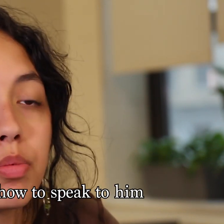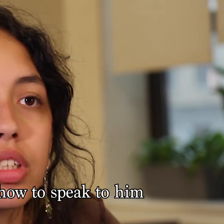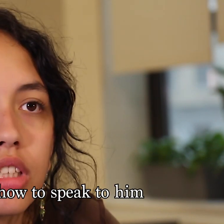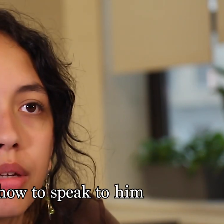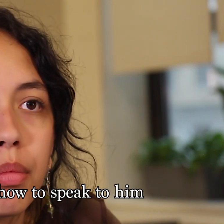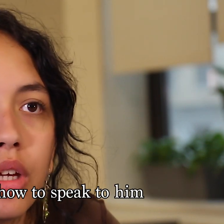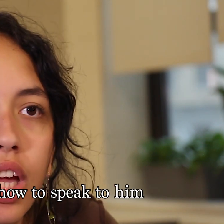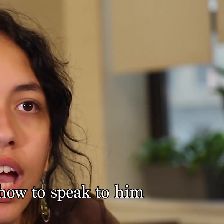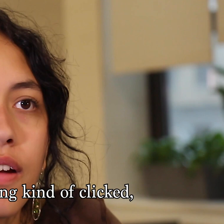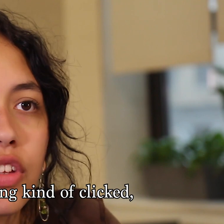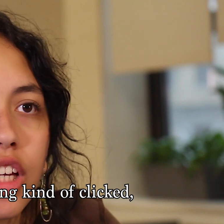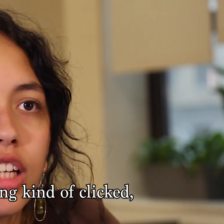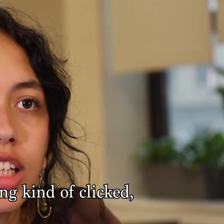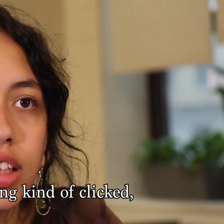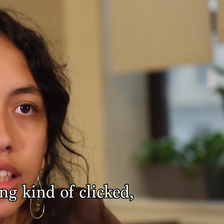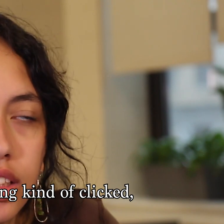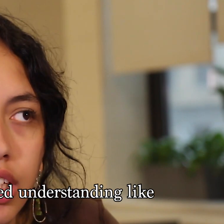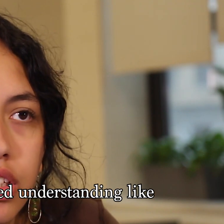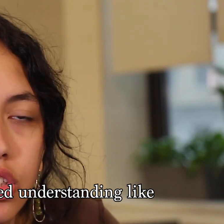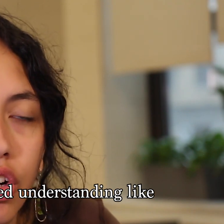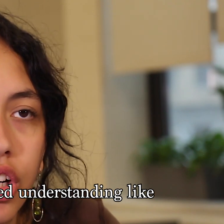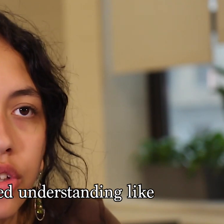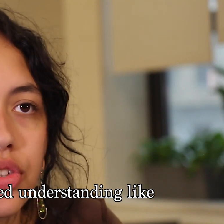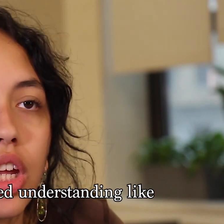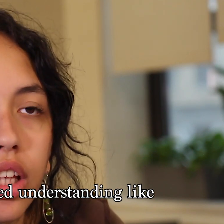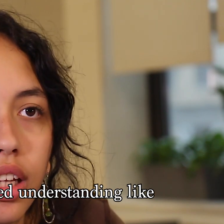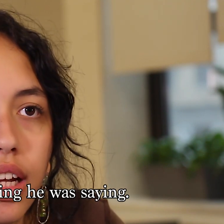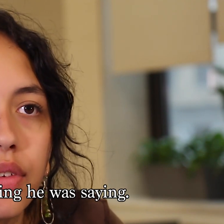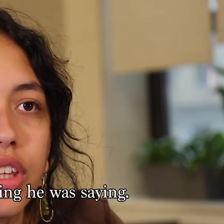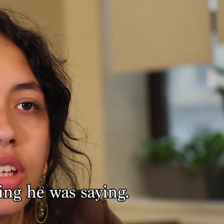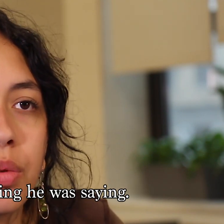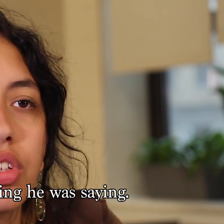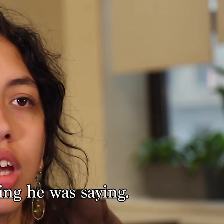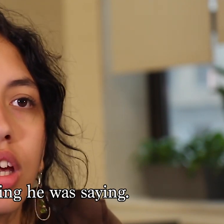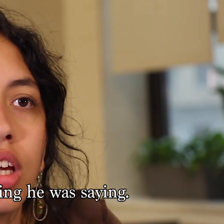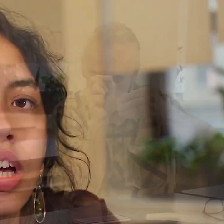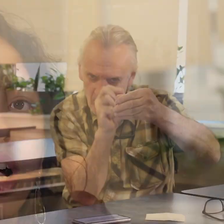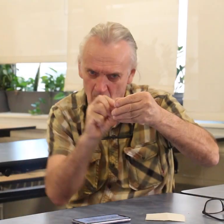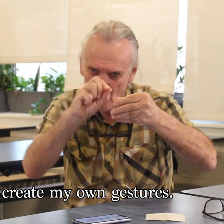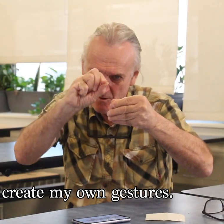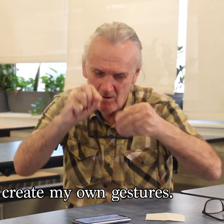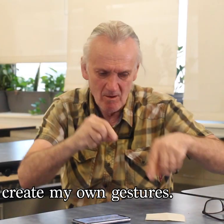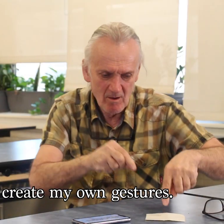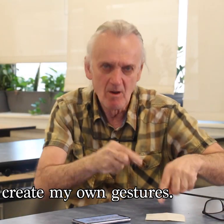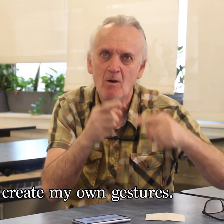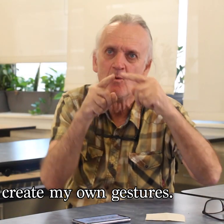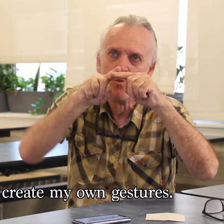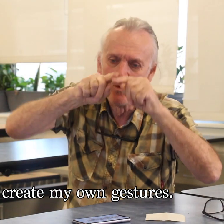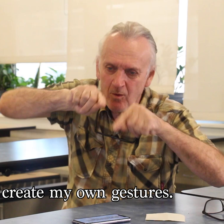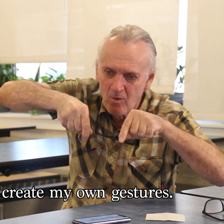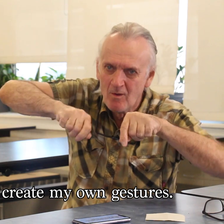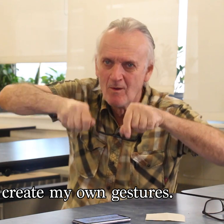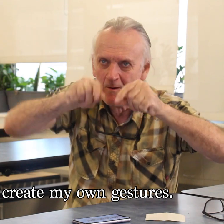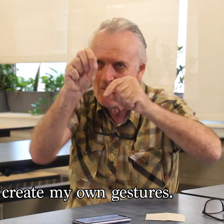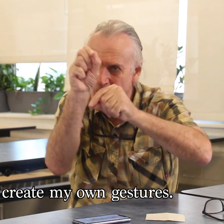speak to him, everything kind of clicked and I started understanding like everything he was saying. I just create my own gestures.